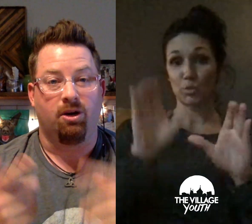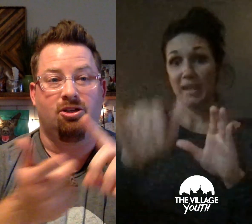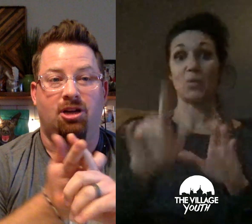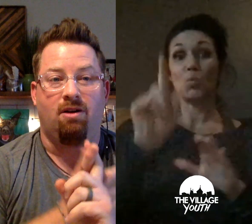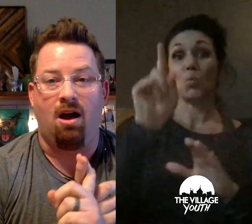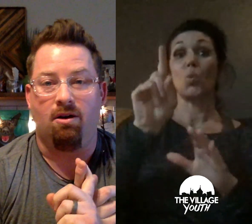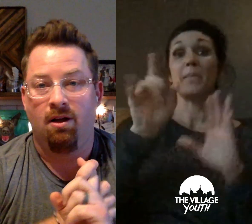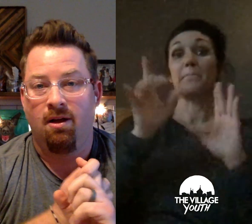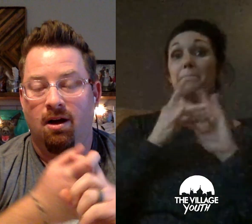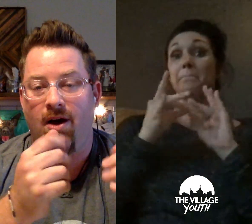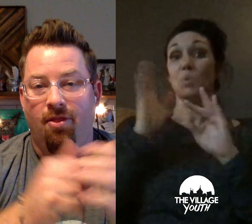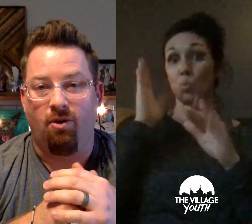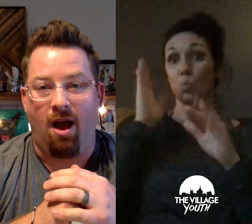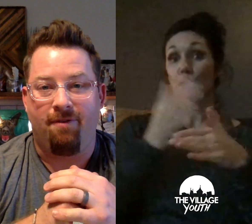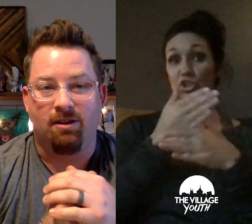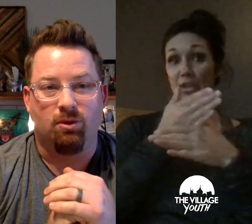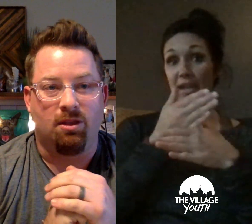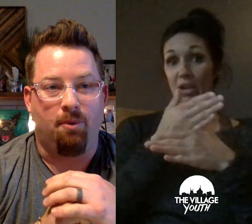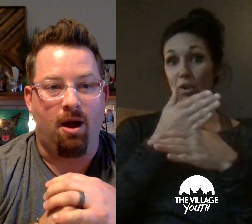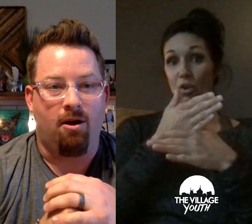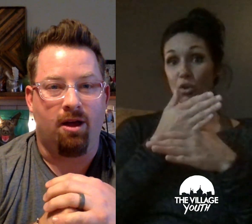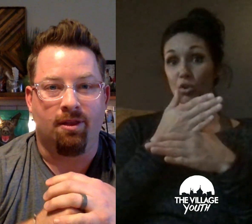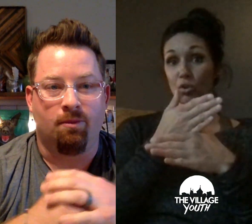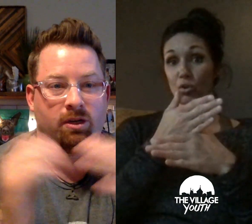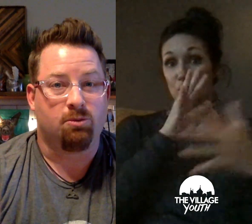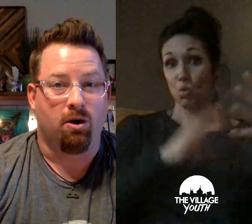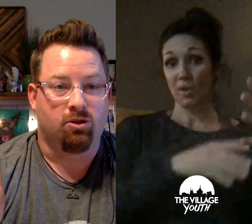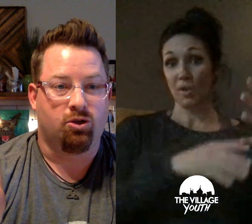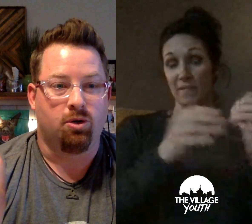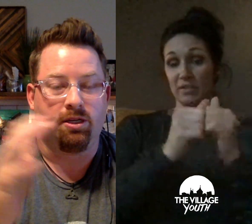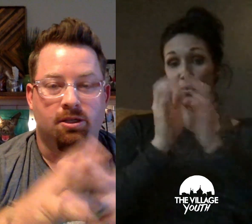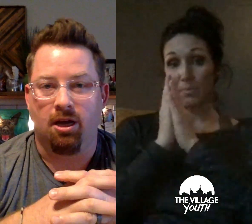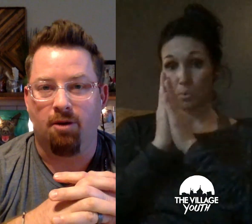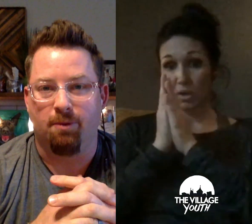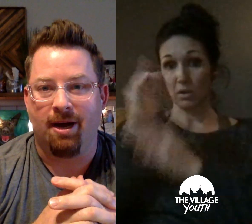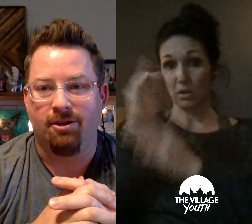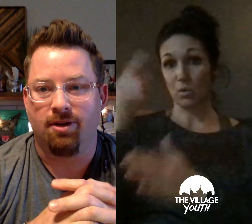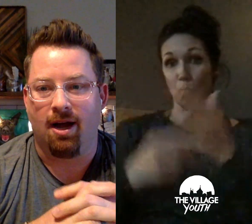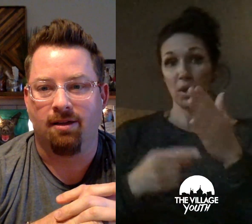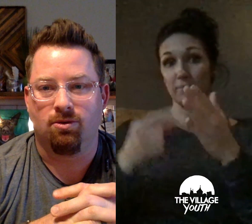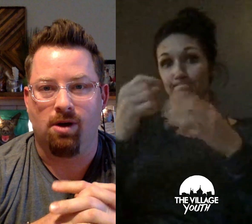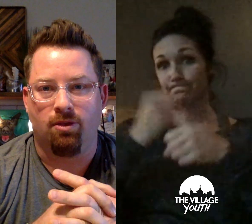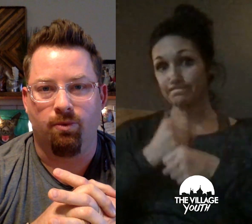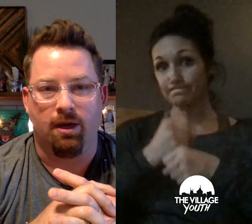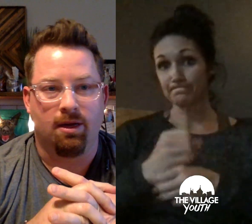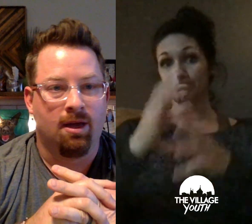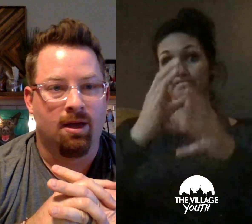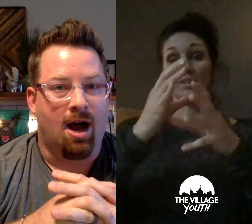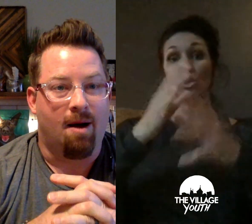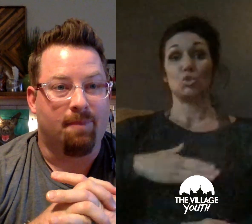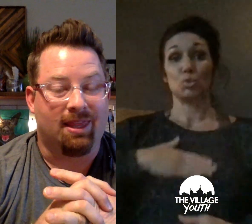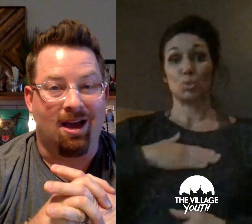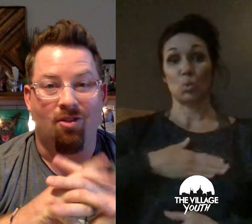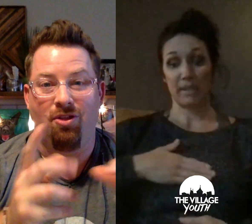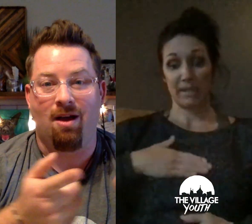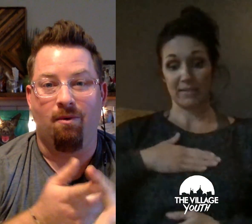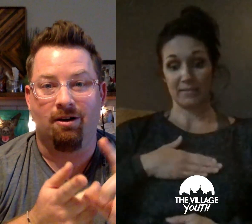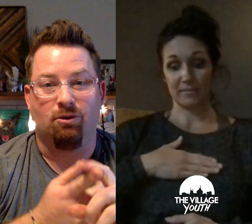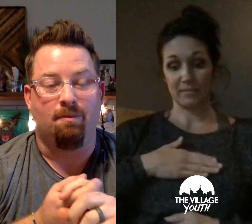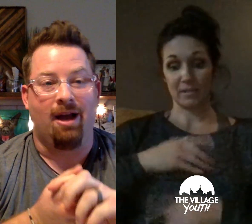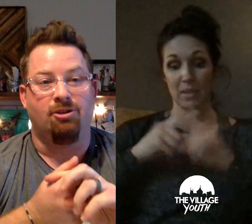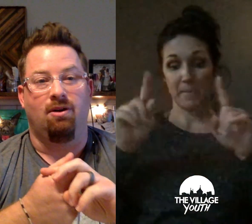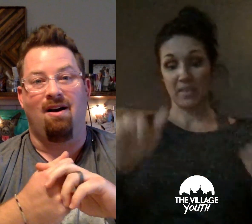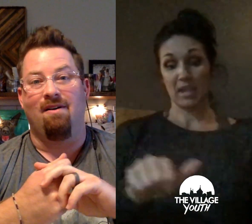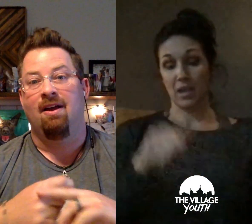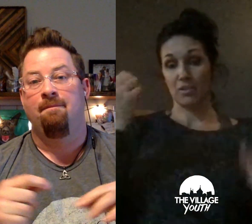thing. So we're going to share out the graphics with the prayer and then what sparks joy, just to help remind you guys throughout the week. But the other thing I wanted